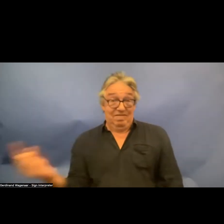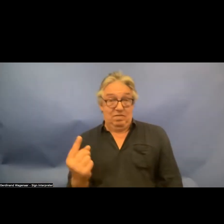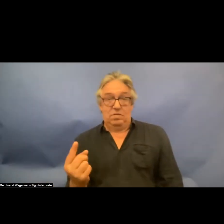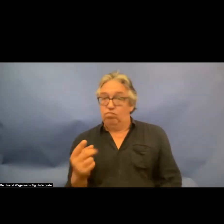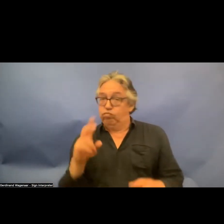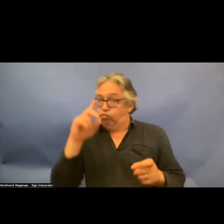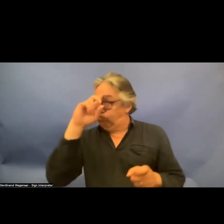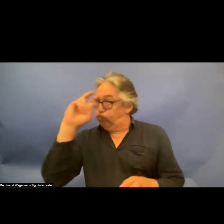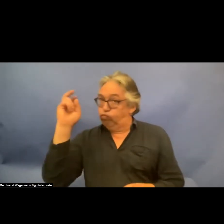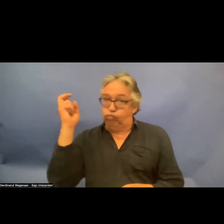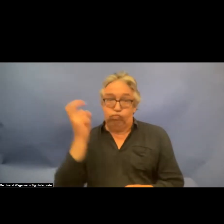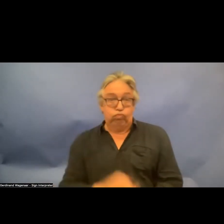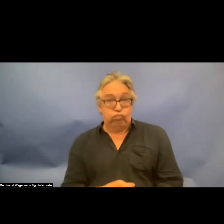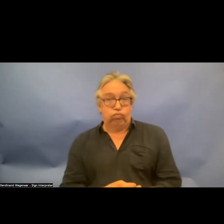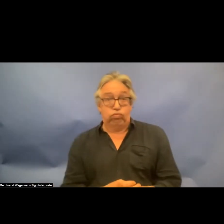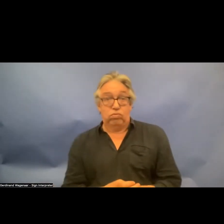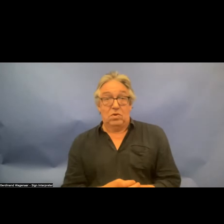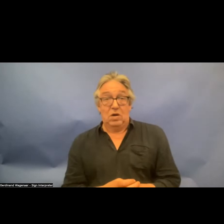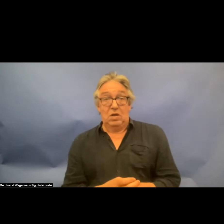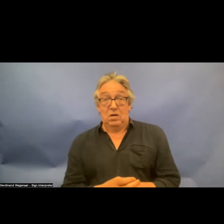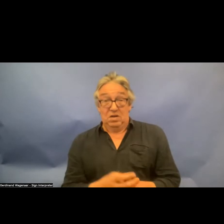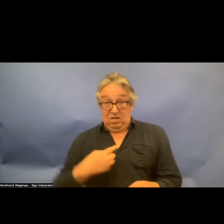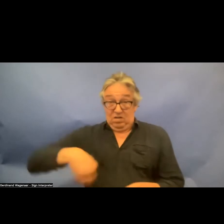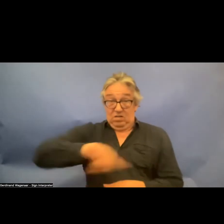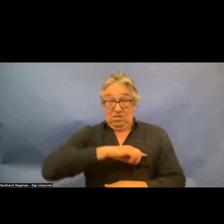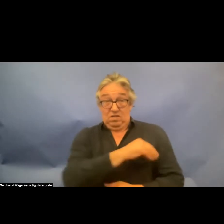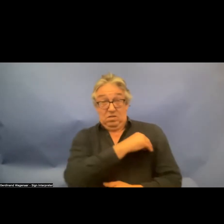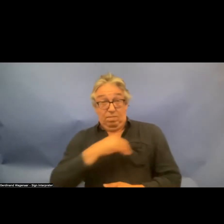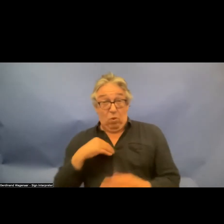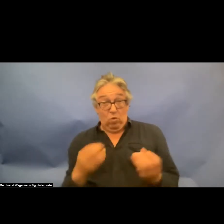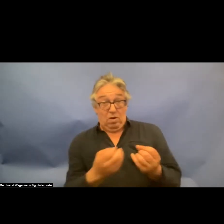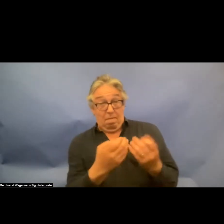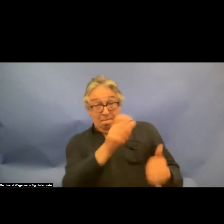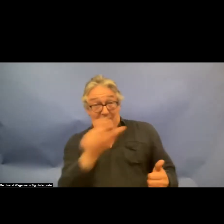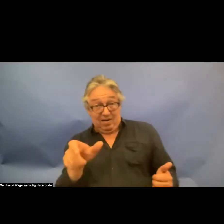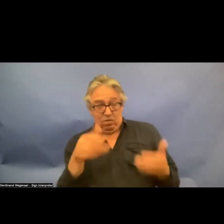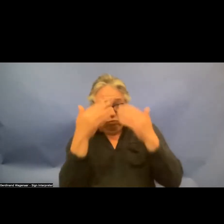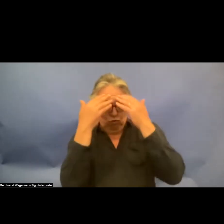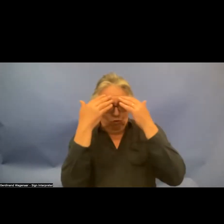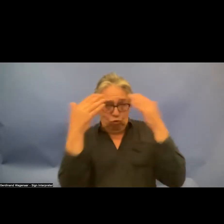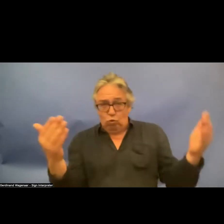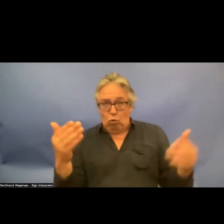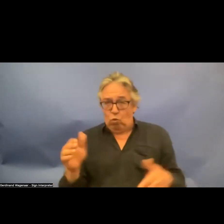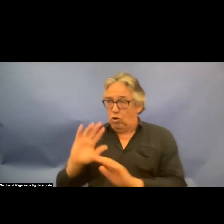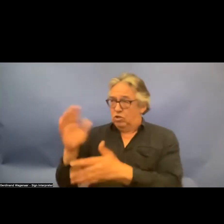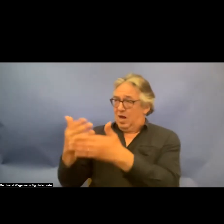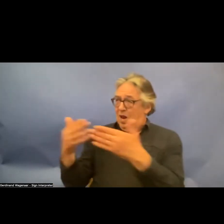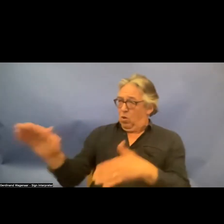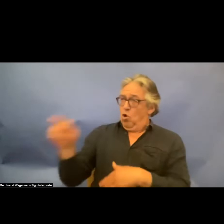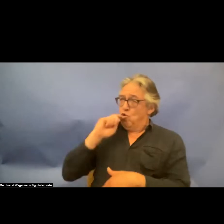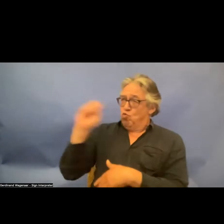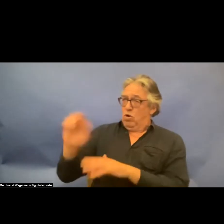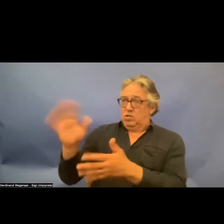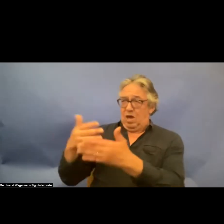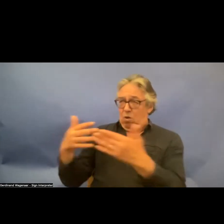I live, thanks to the great effort of the TON organization, more than 200 deaf people